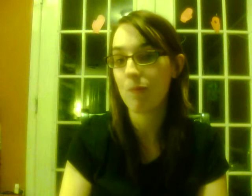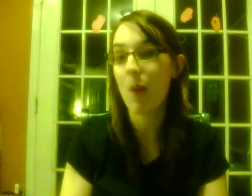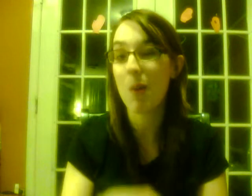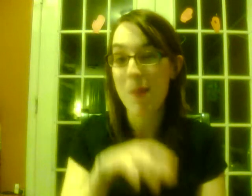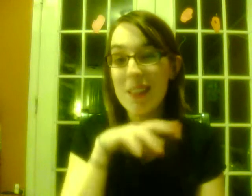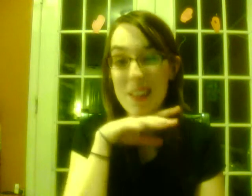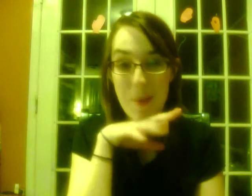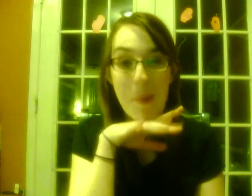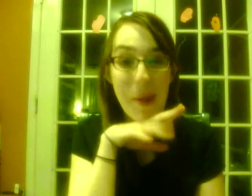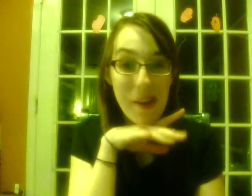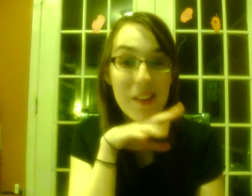We might see a pig.